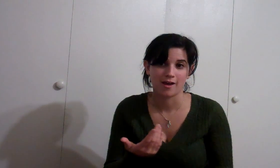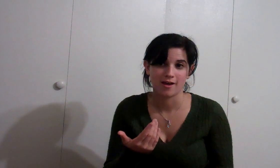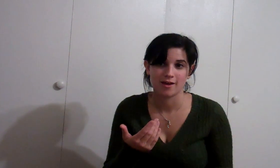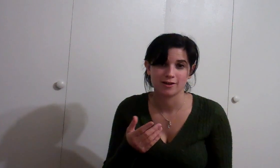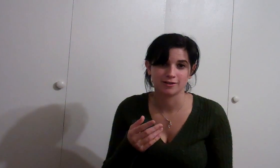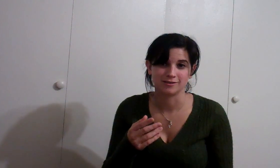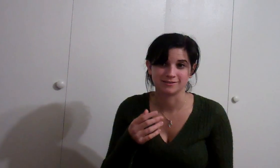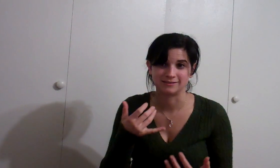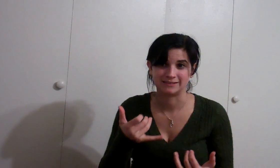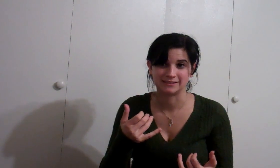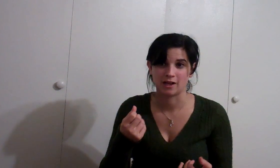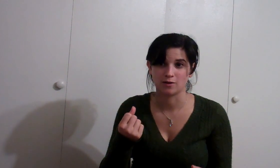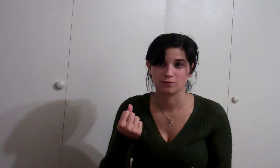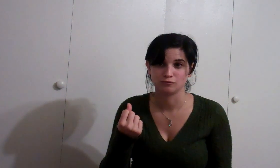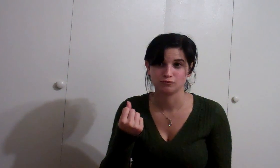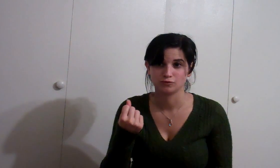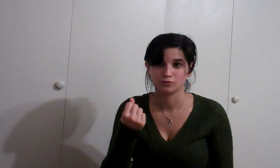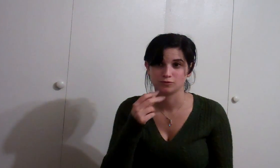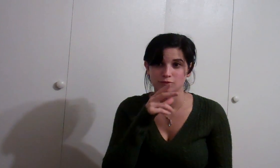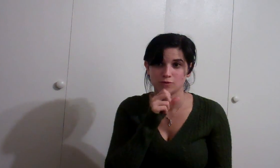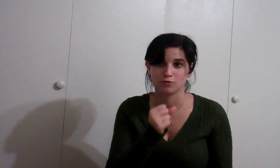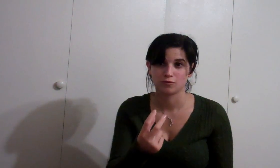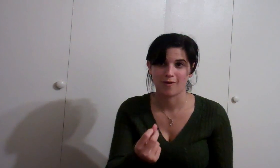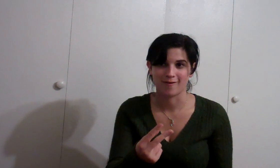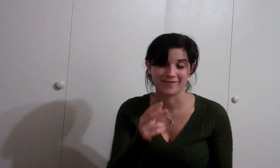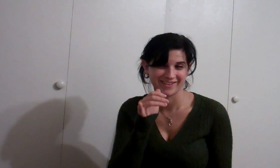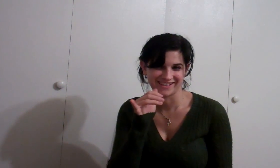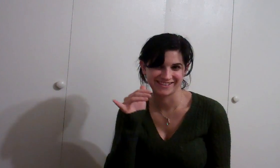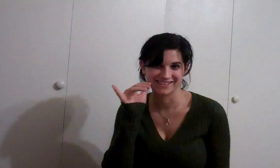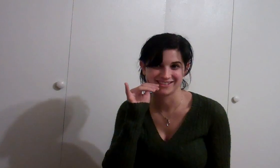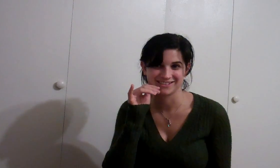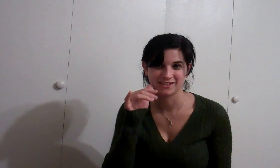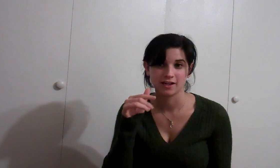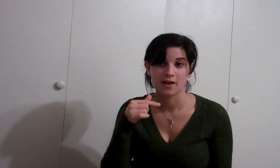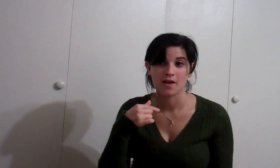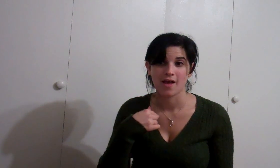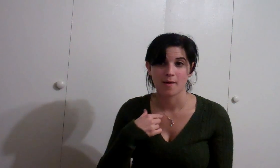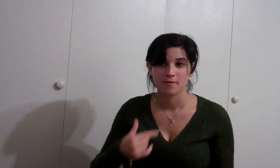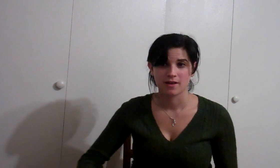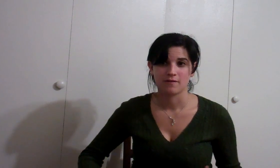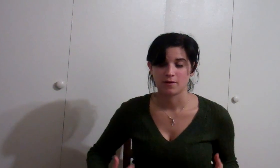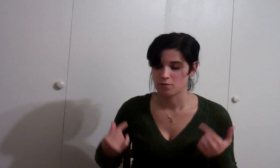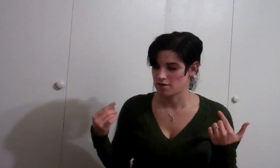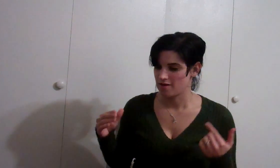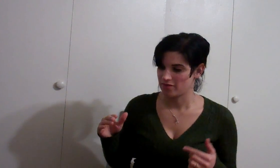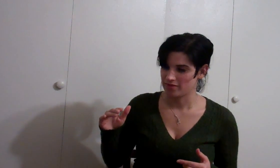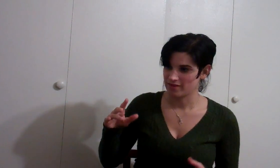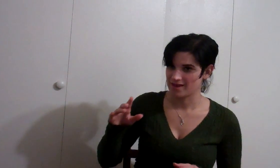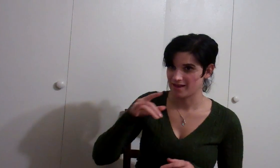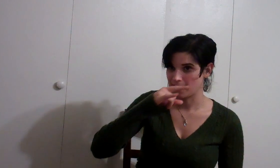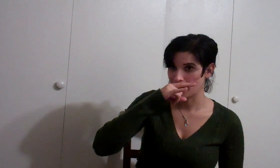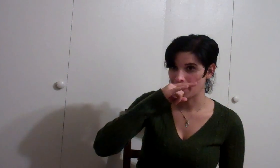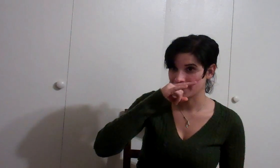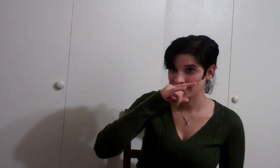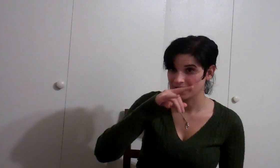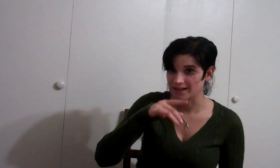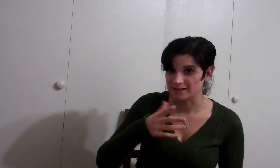I've been living with a little one every day, which is different. Having a child at the age of 56, 57,